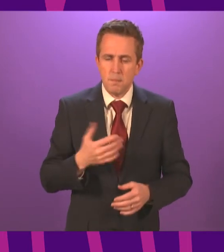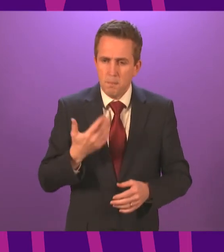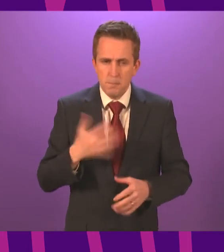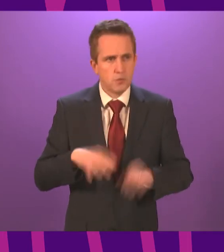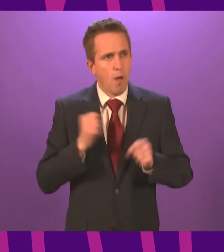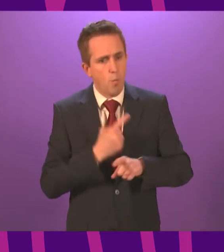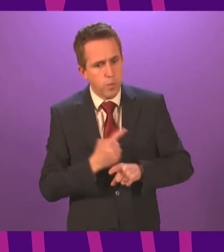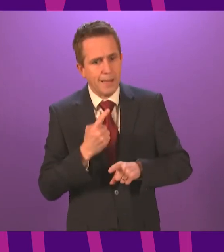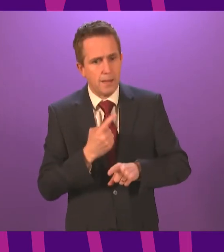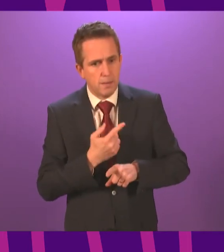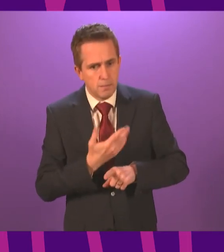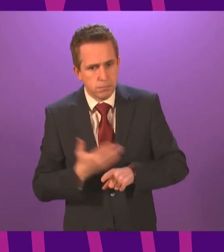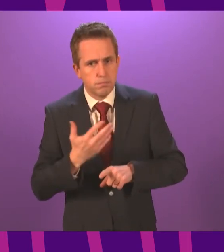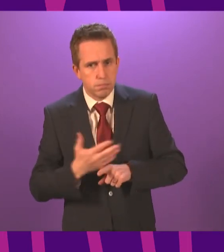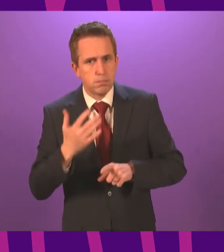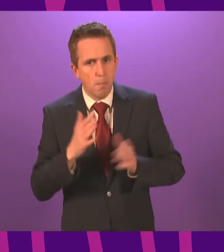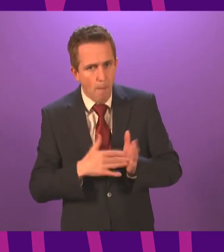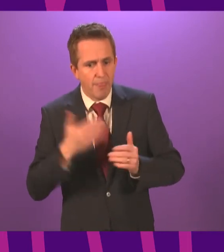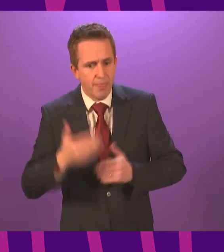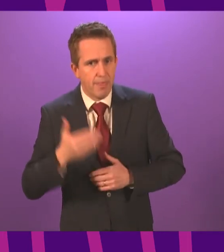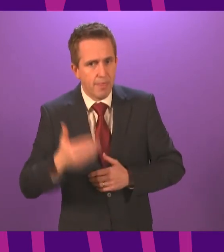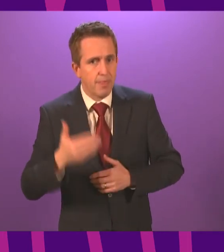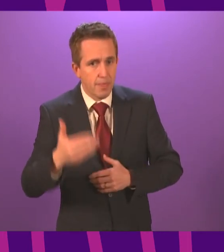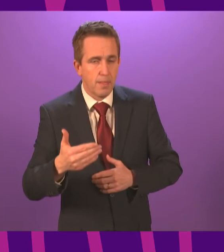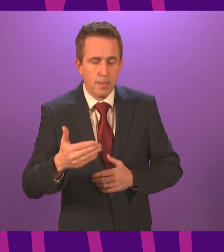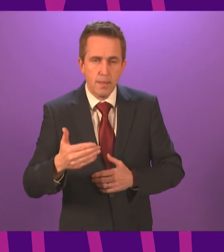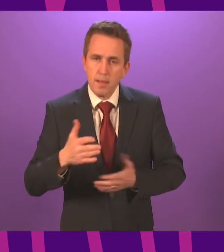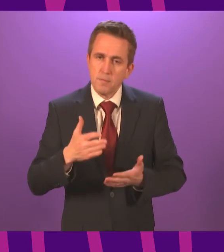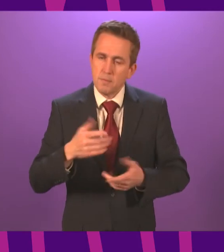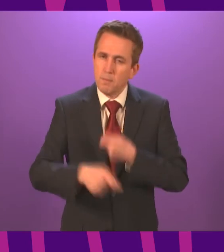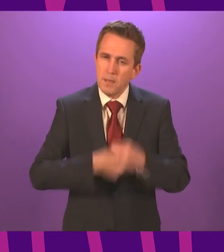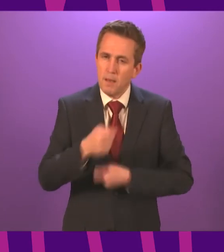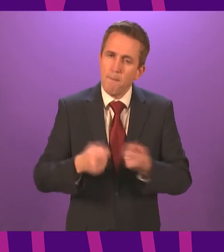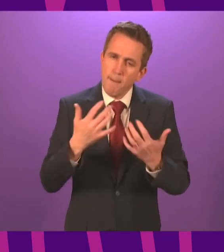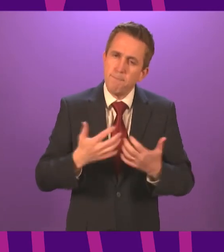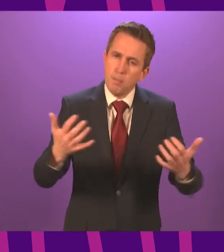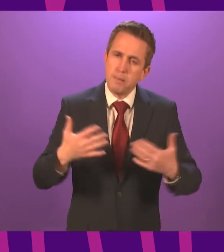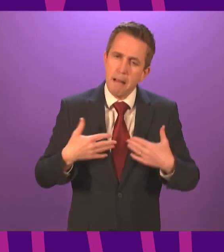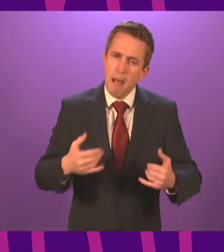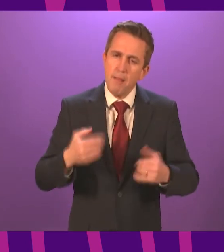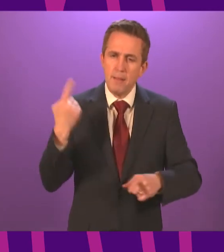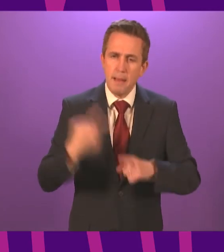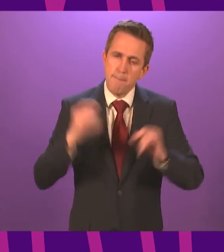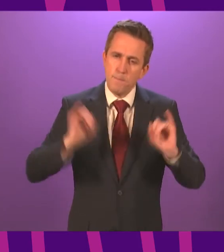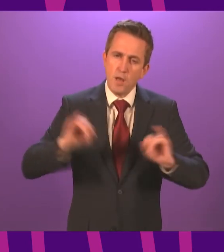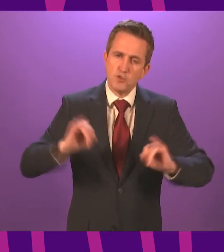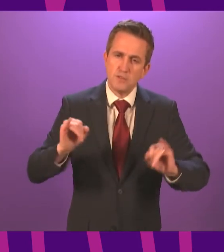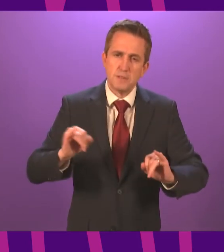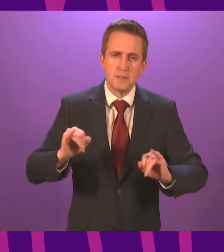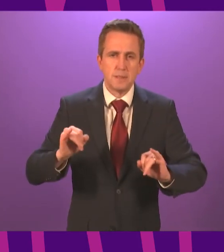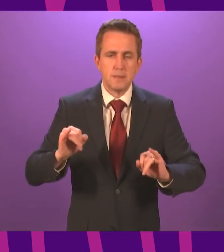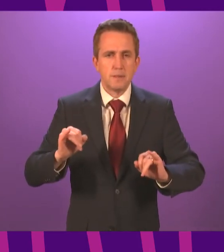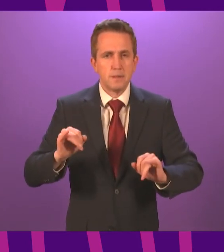months. But what it has always been, of course, is a public health emergency. Firstly, as someone who's a